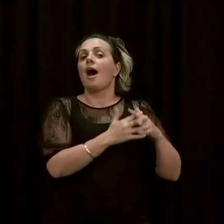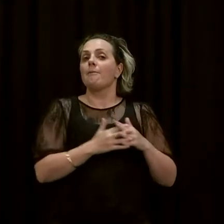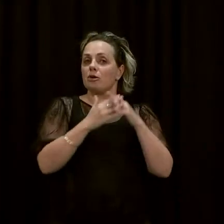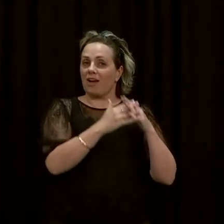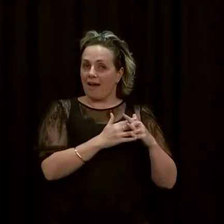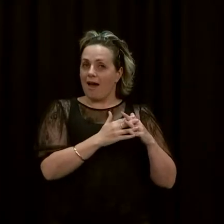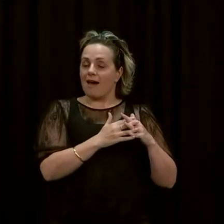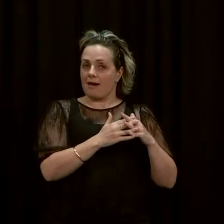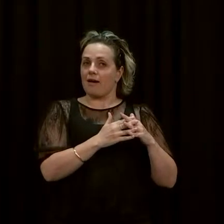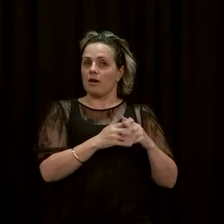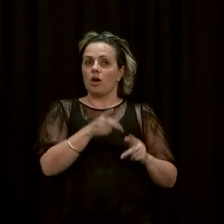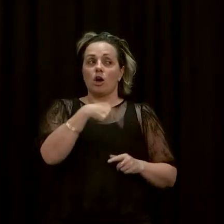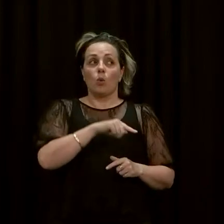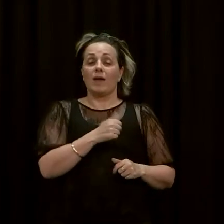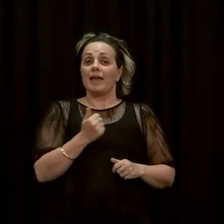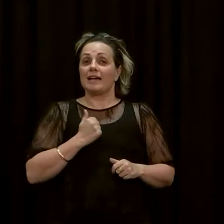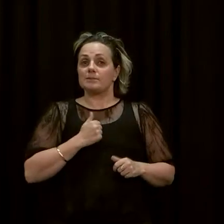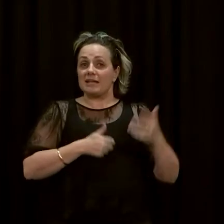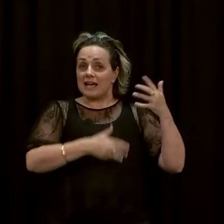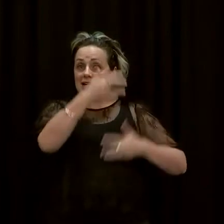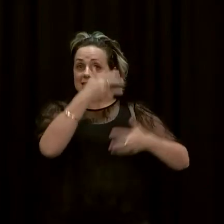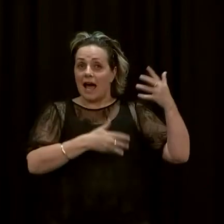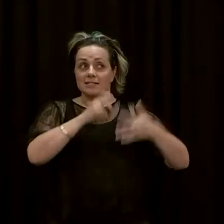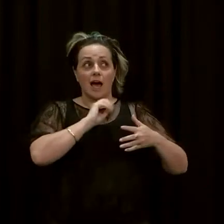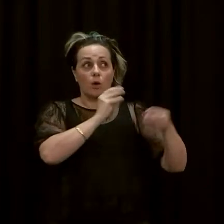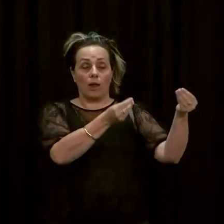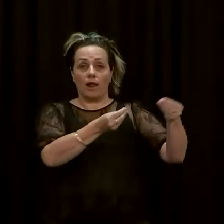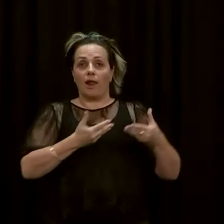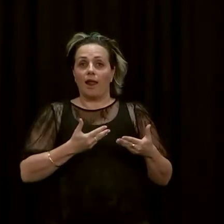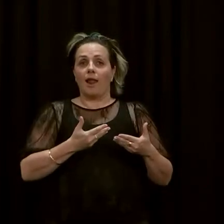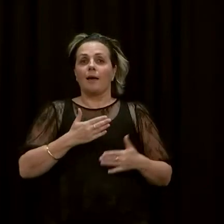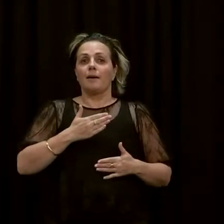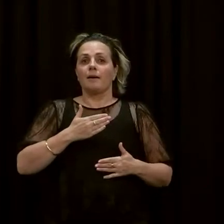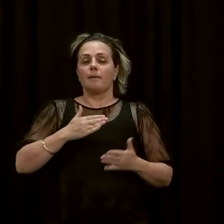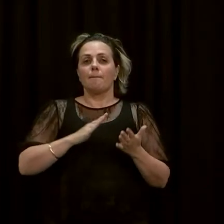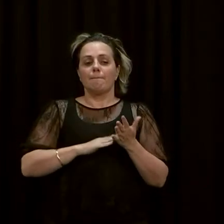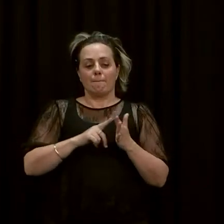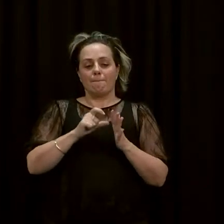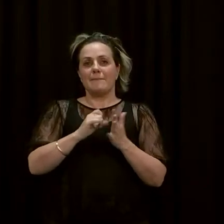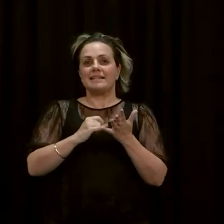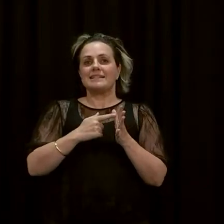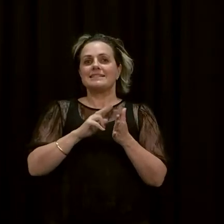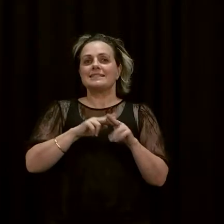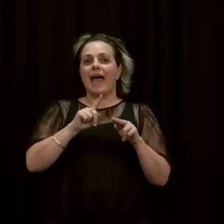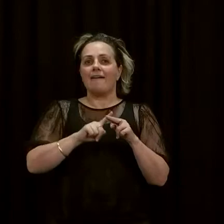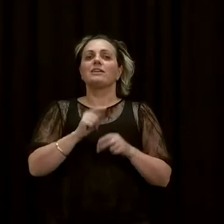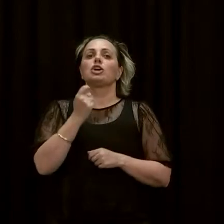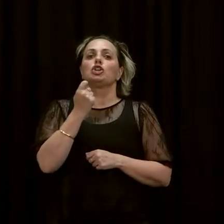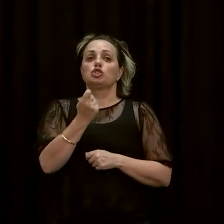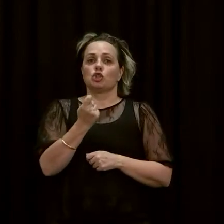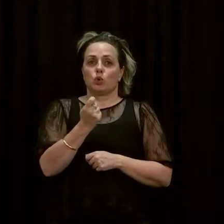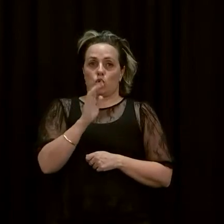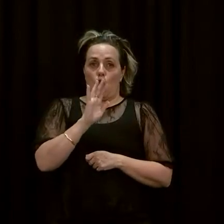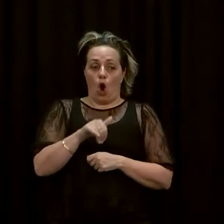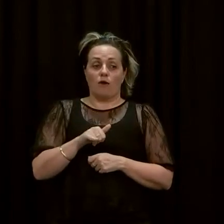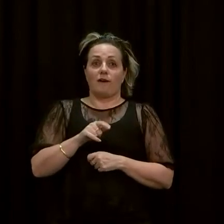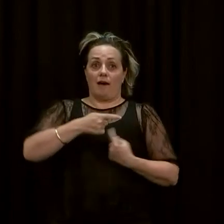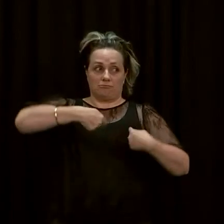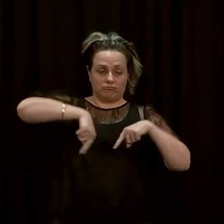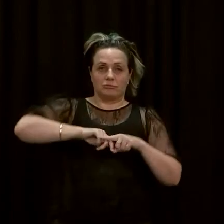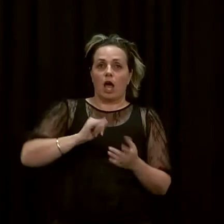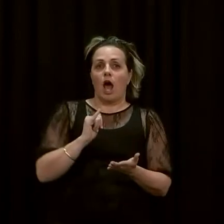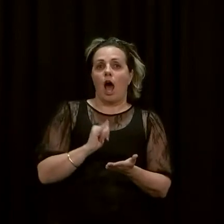we are expecting the data to be provided to MedSafe soon for an application to get approval